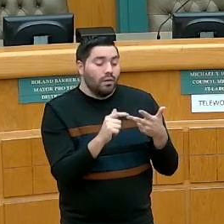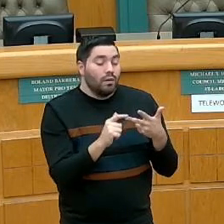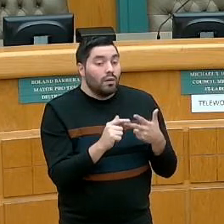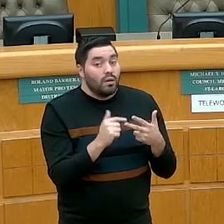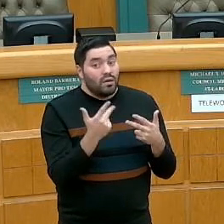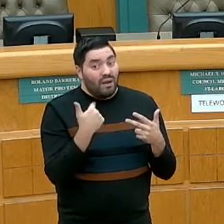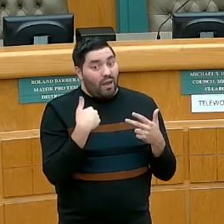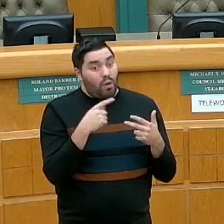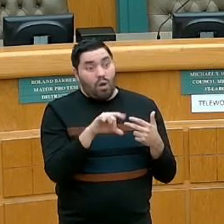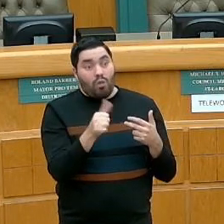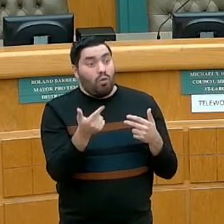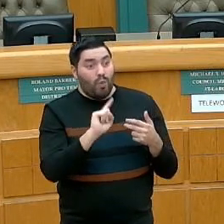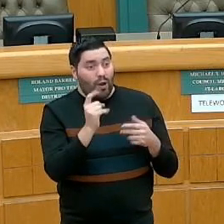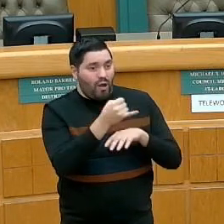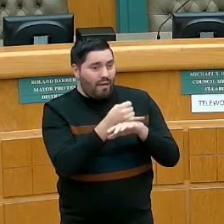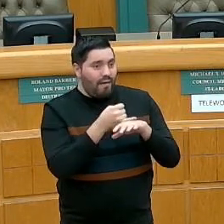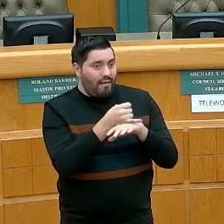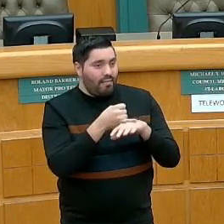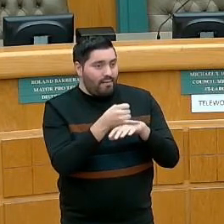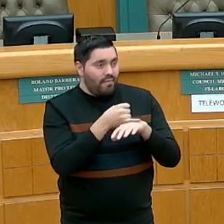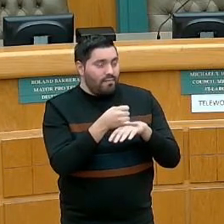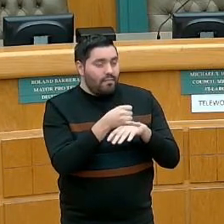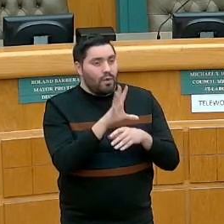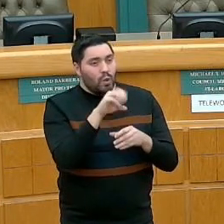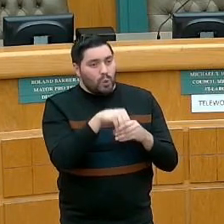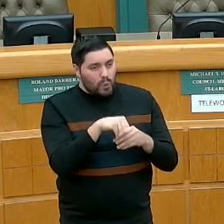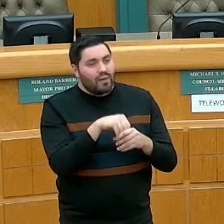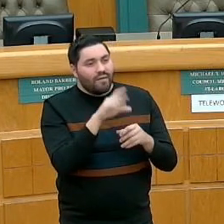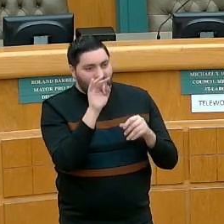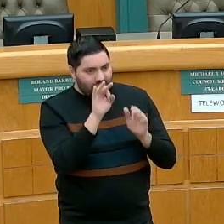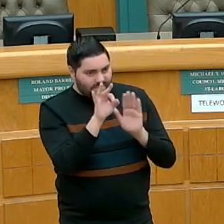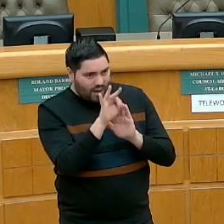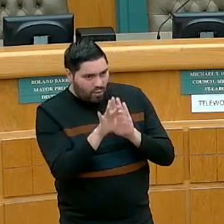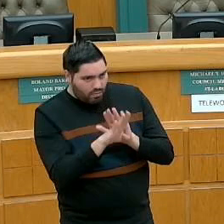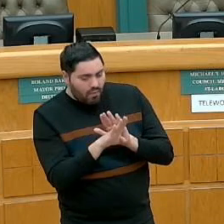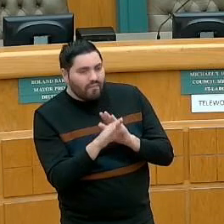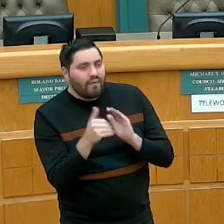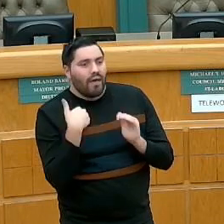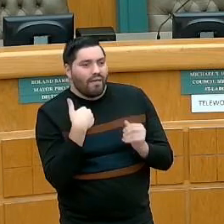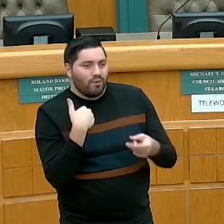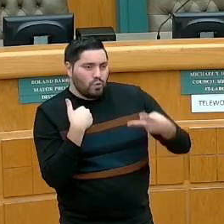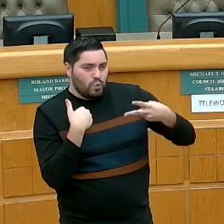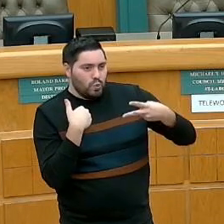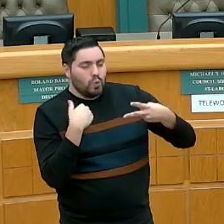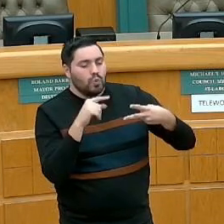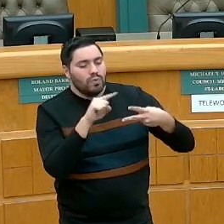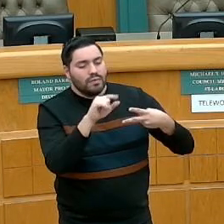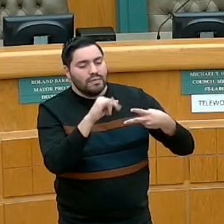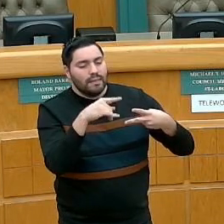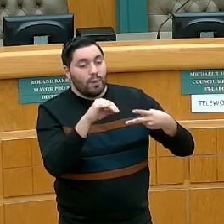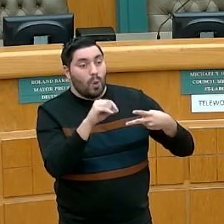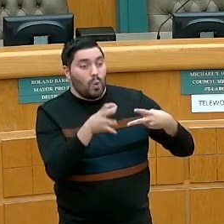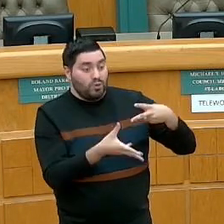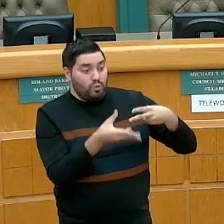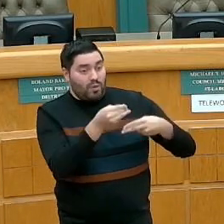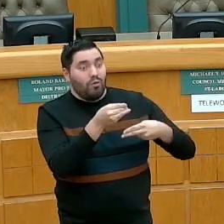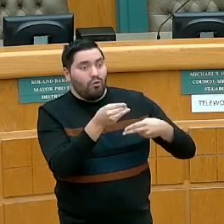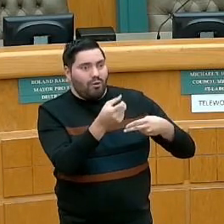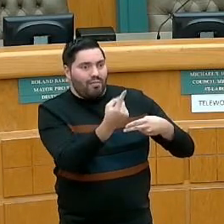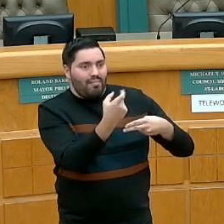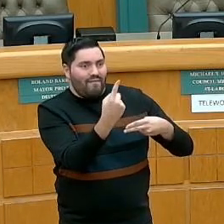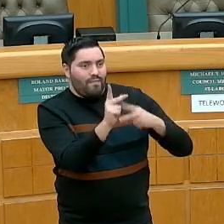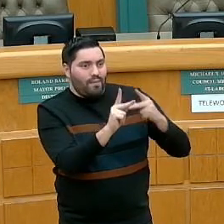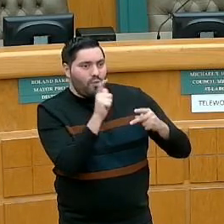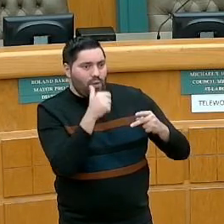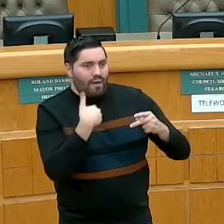highest area is in our island area, including some of Flower Bluff, two zip codes totaling 11 cases.